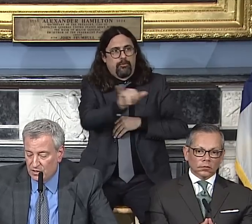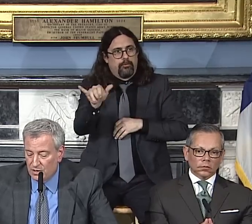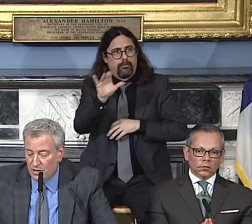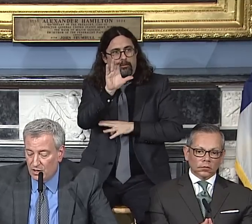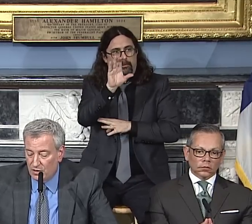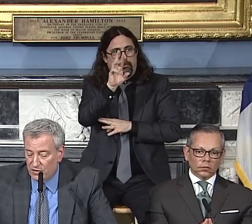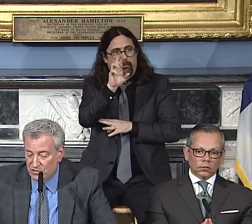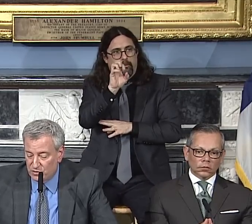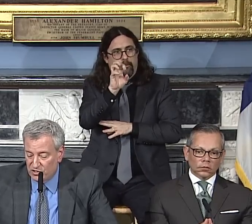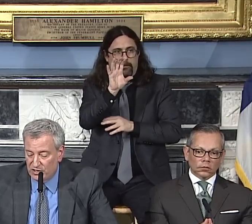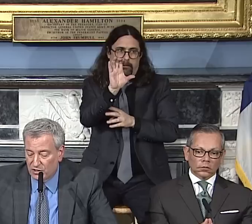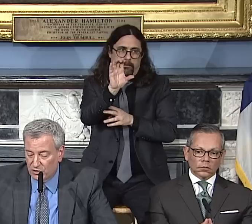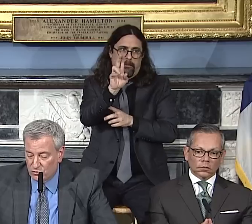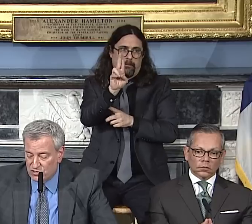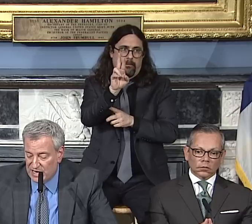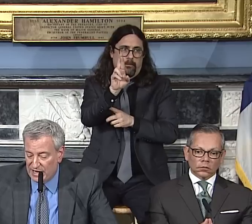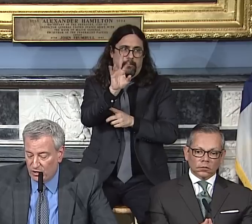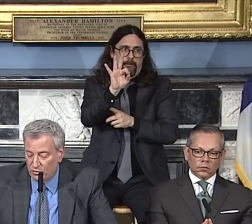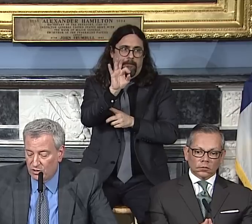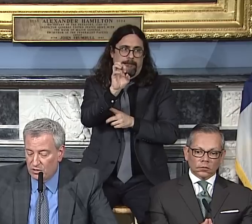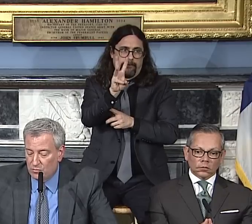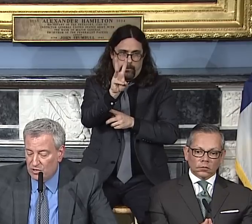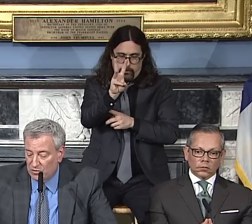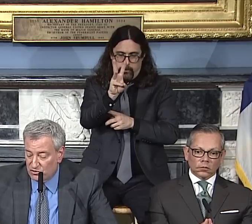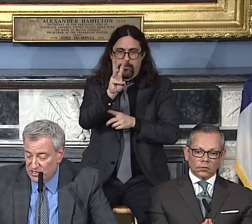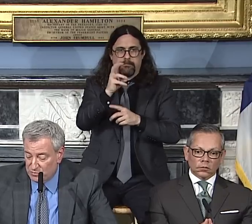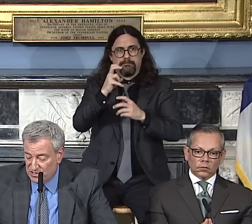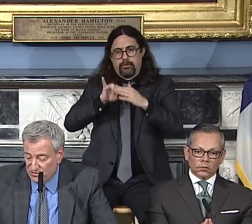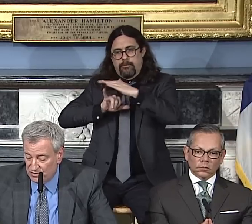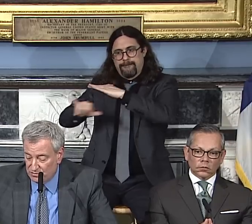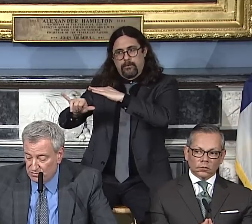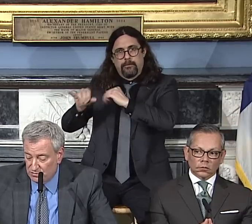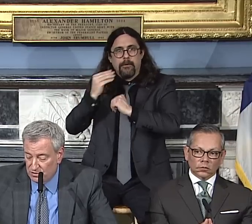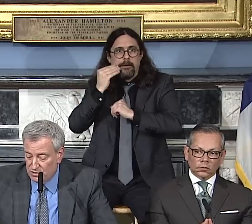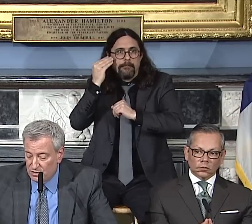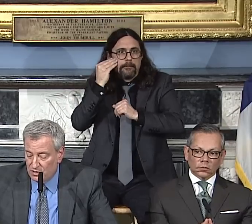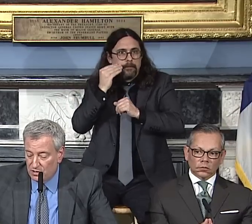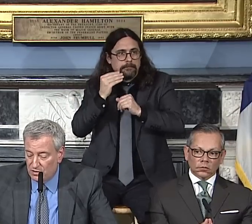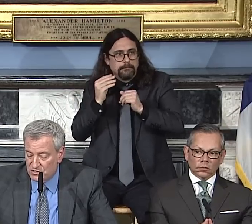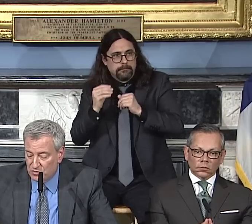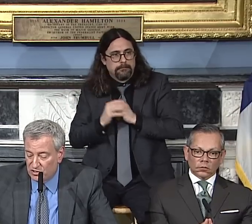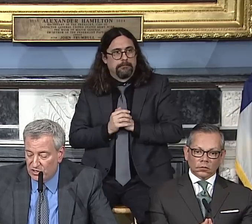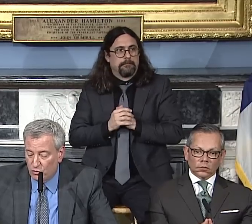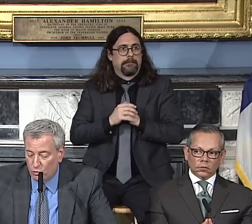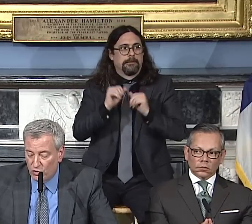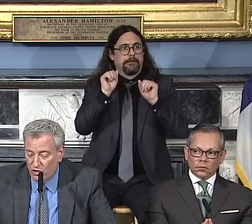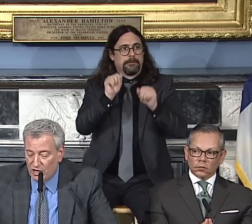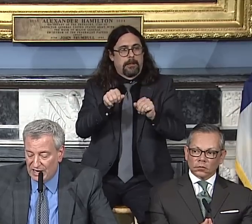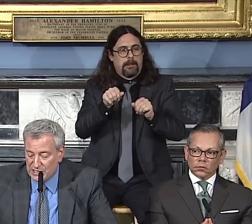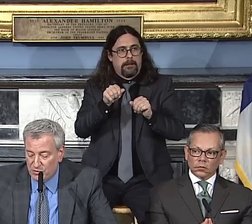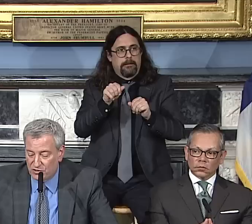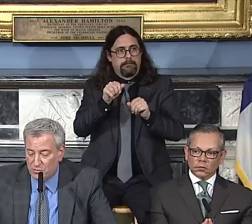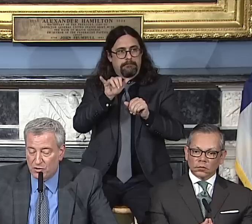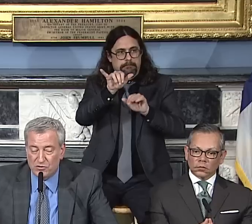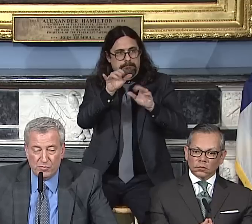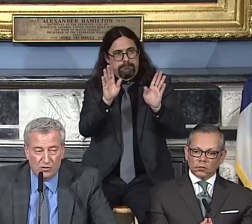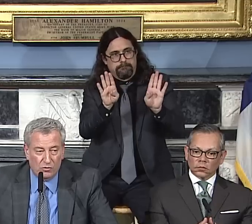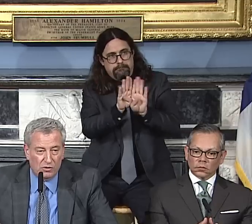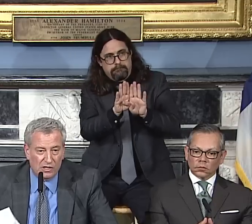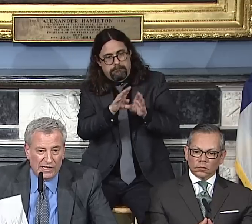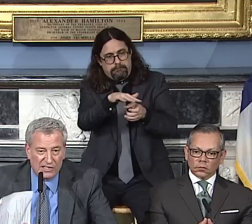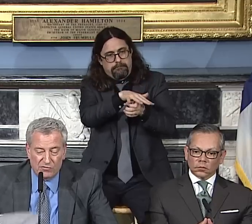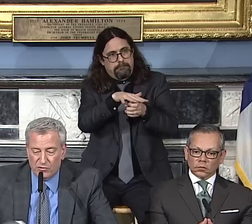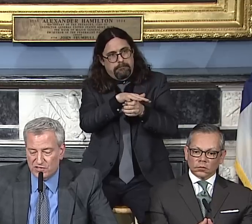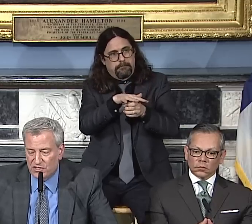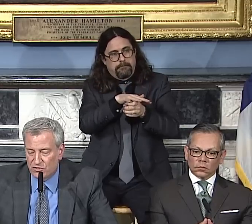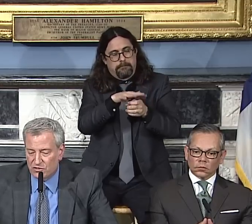There's the ability to close down public transportation. There's the ability to order hospitals to